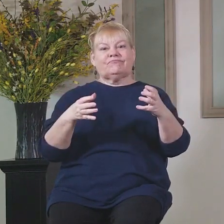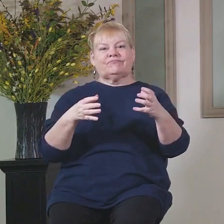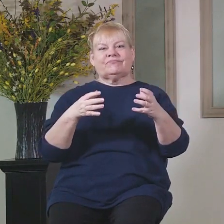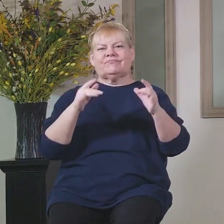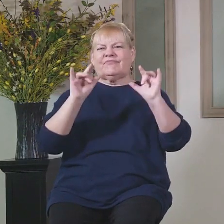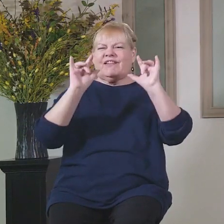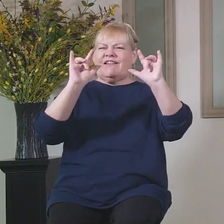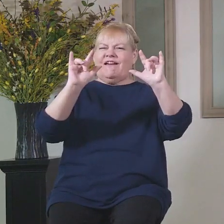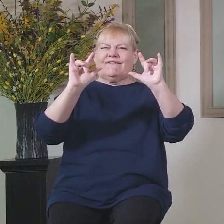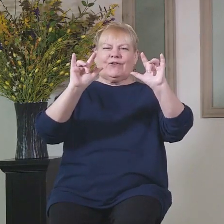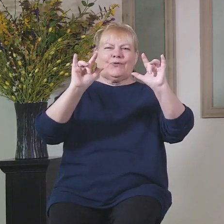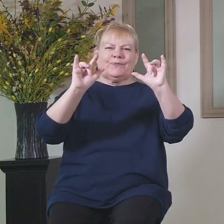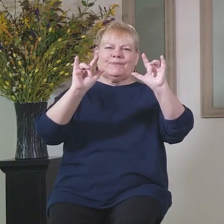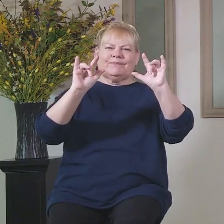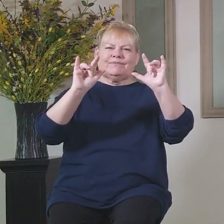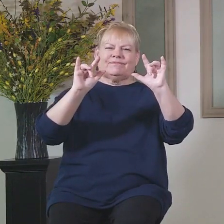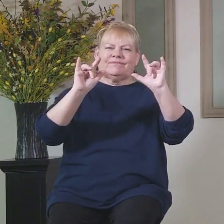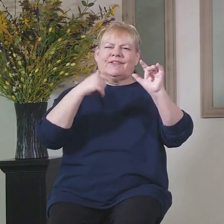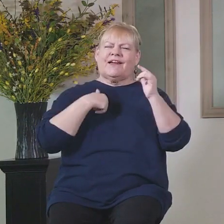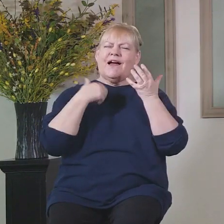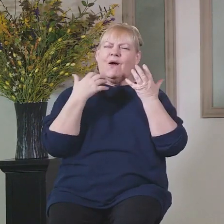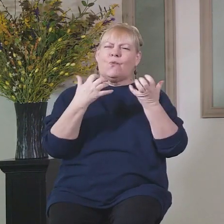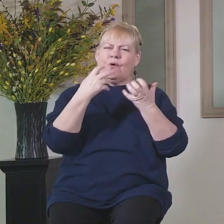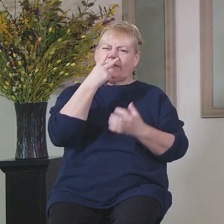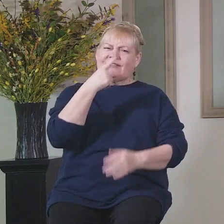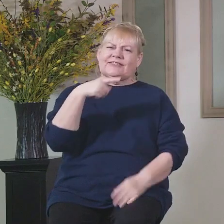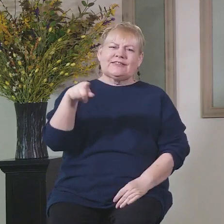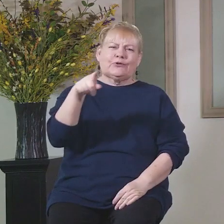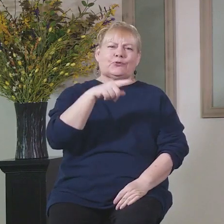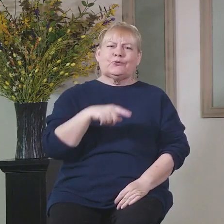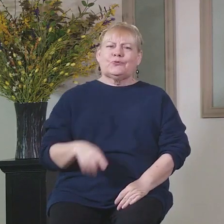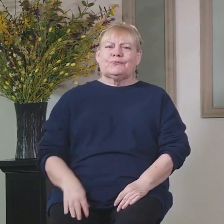I love you. And I long to see you.